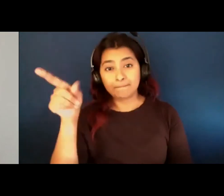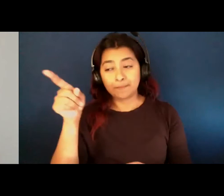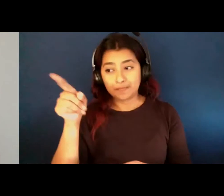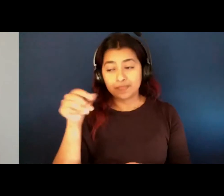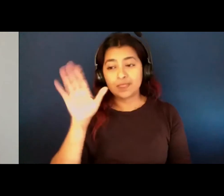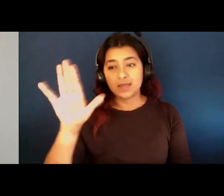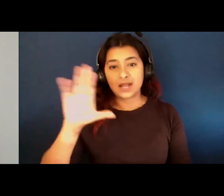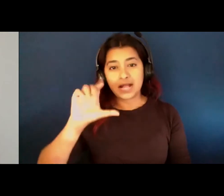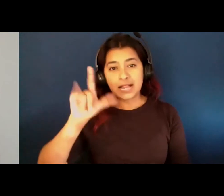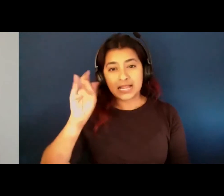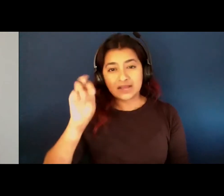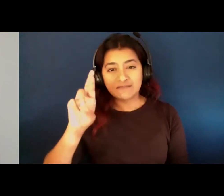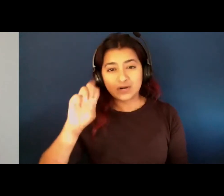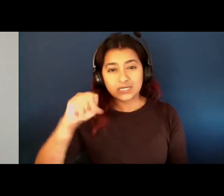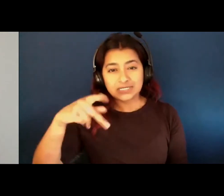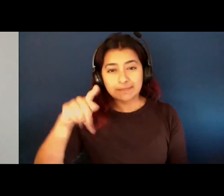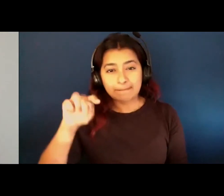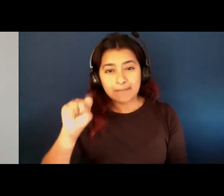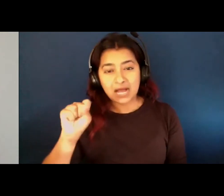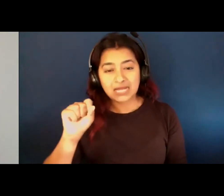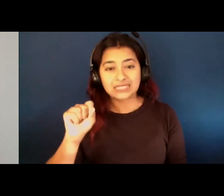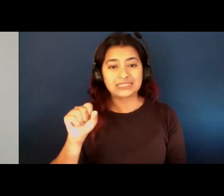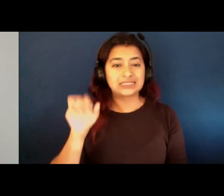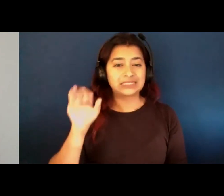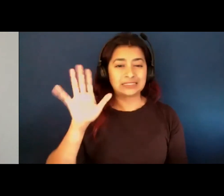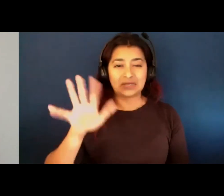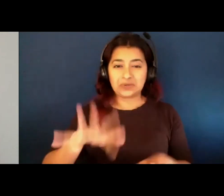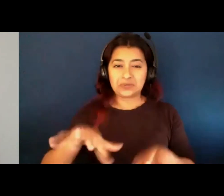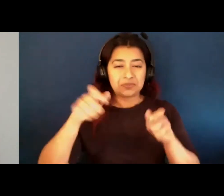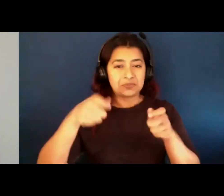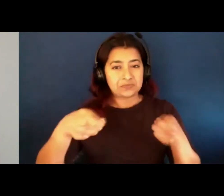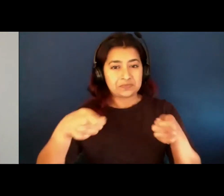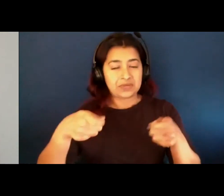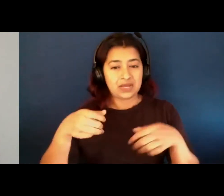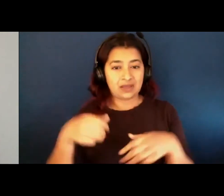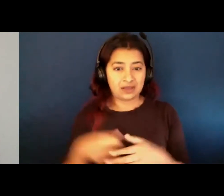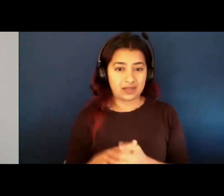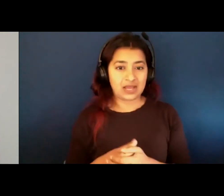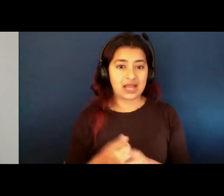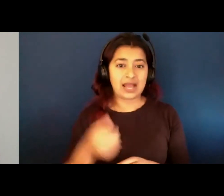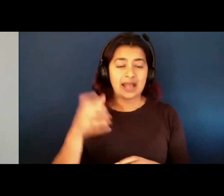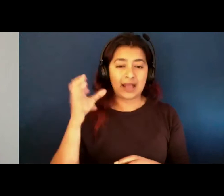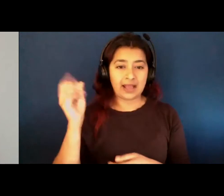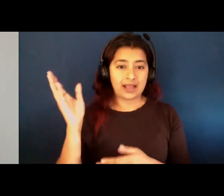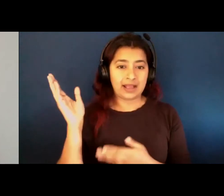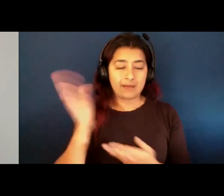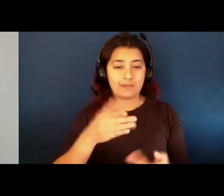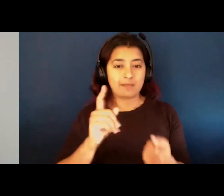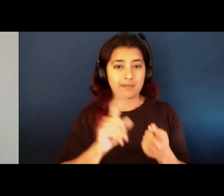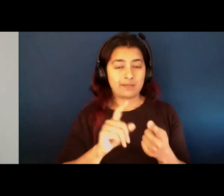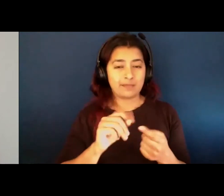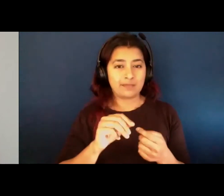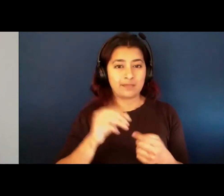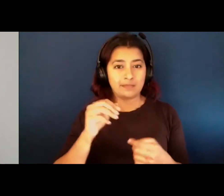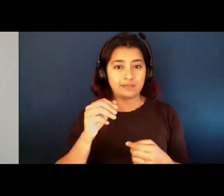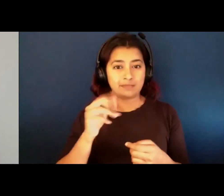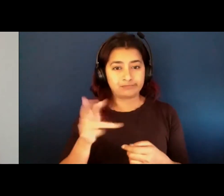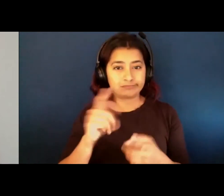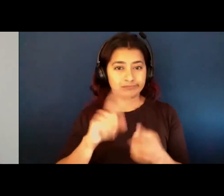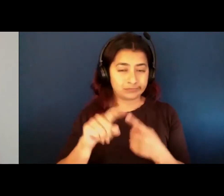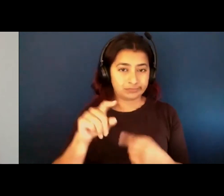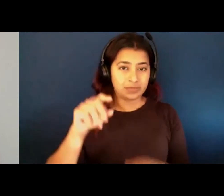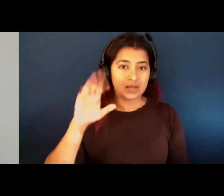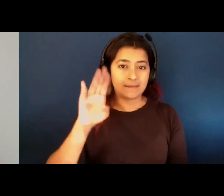liver spots and his limp, took command. He took a 40 of camo and went over to Benny's place. Benny was one of